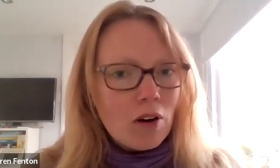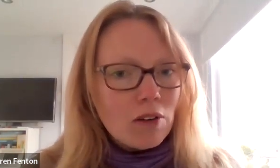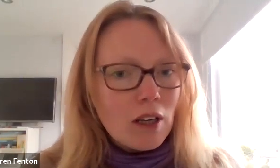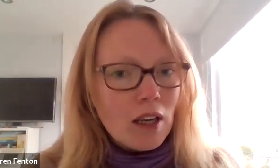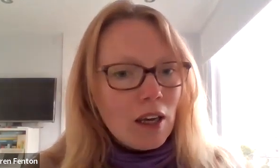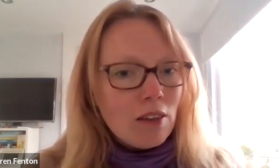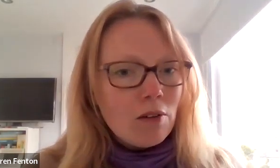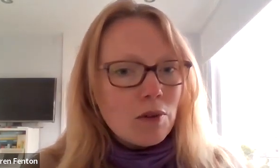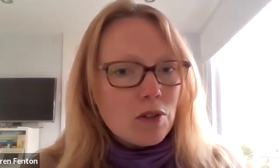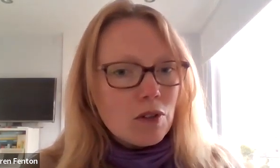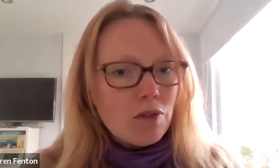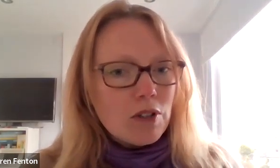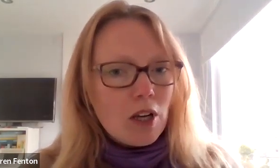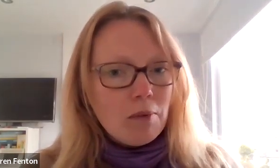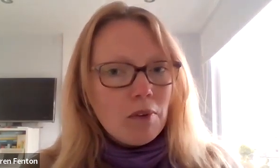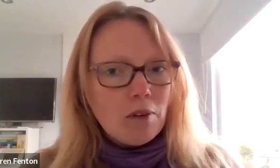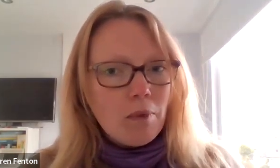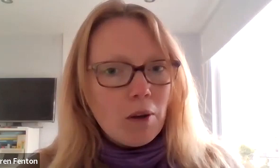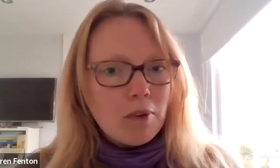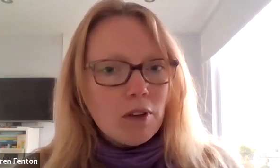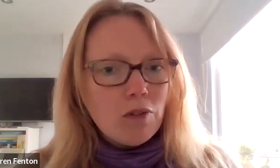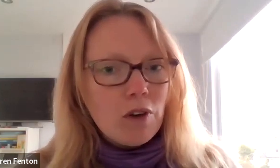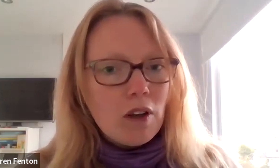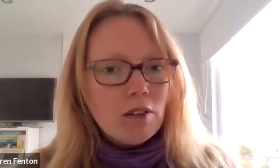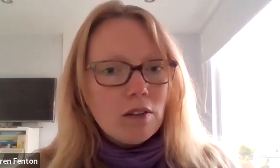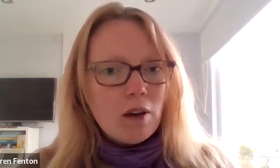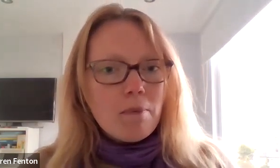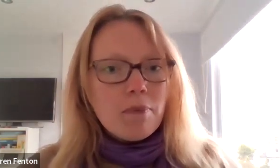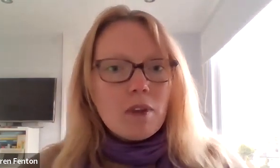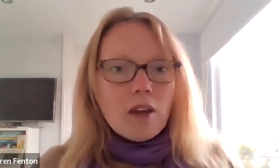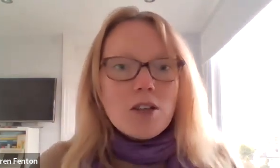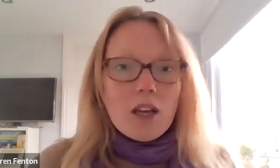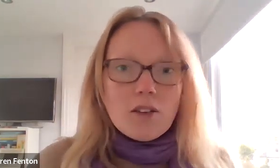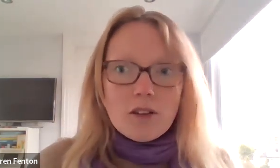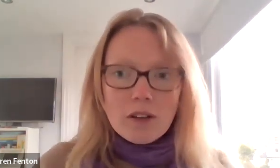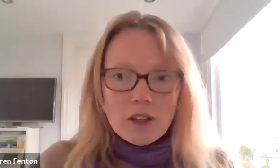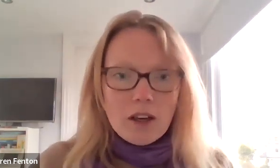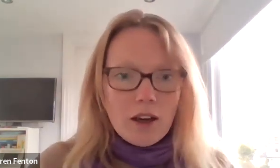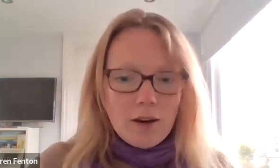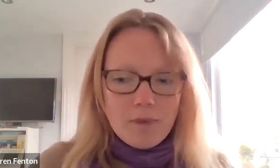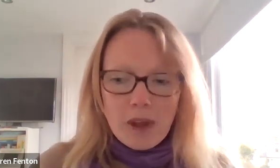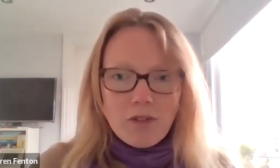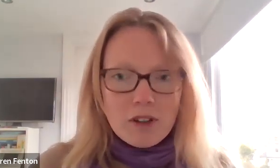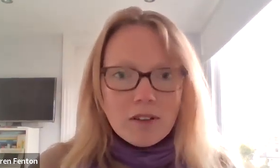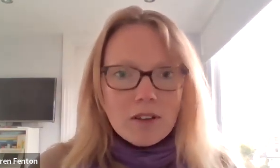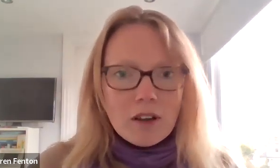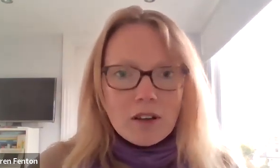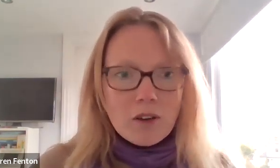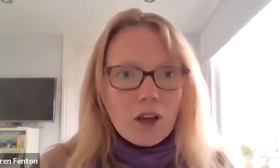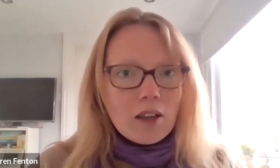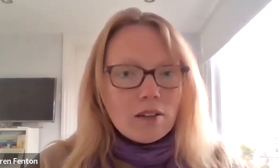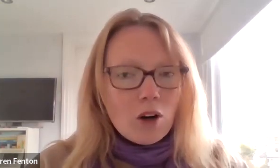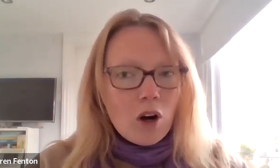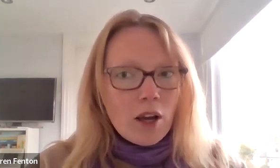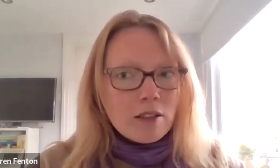the recording either. It was just for James's purposes, for his educational evidence.